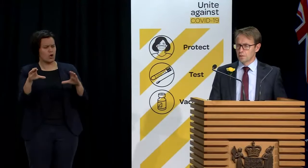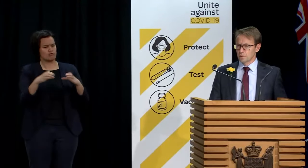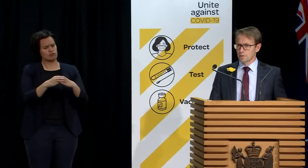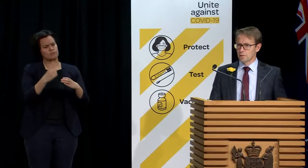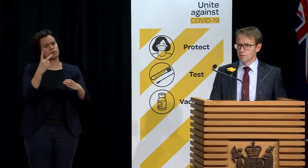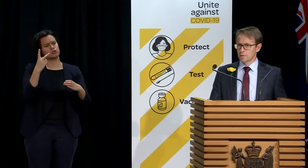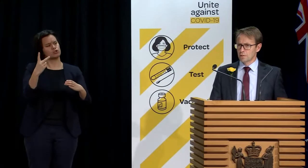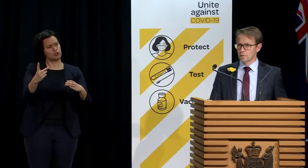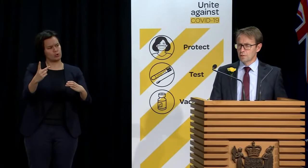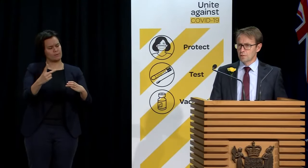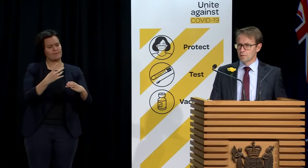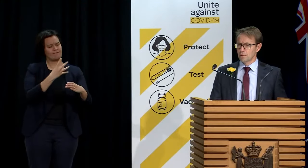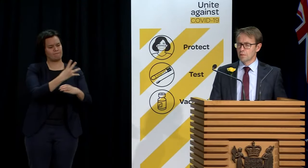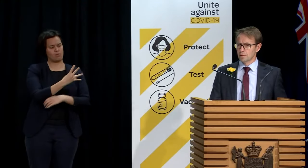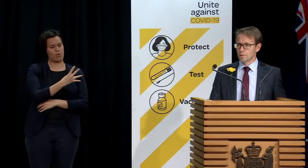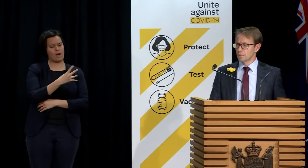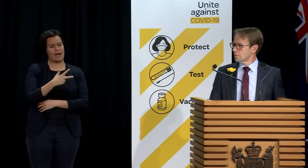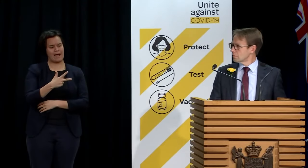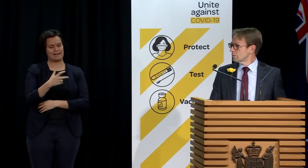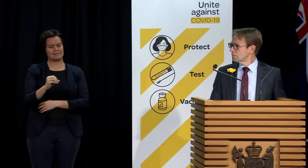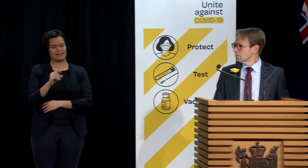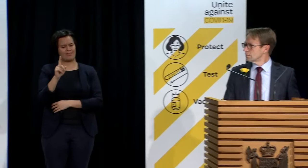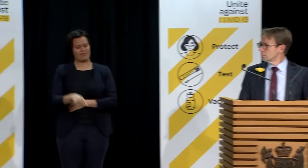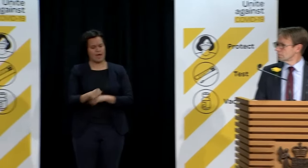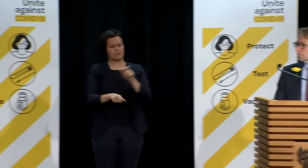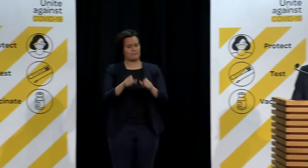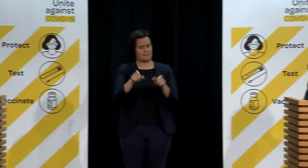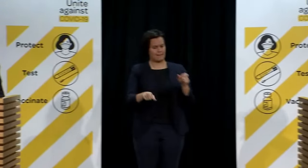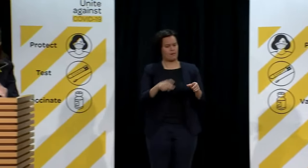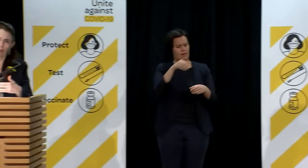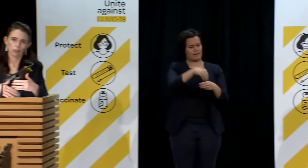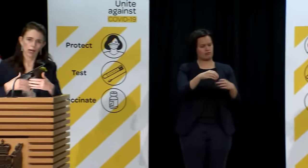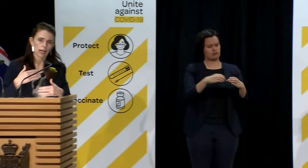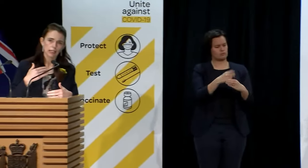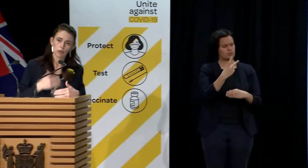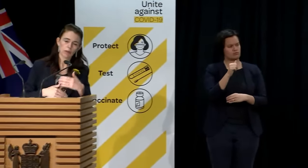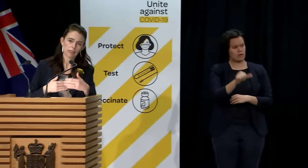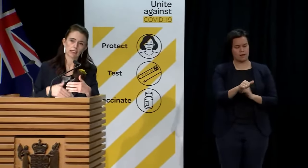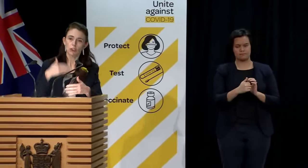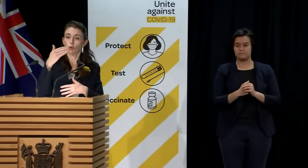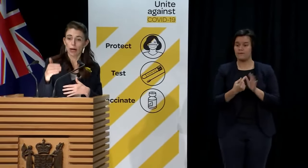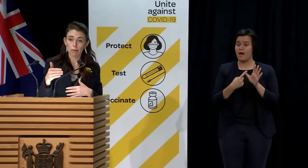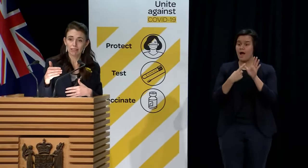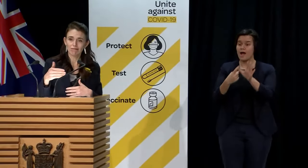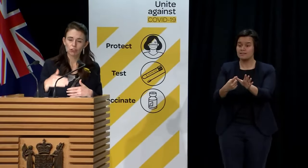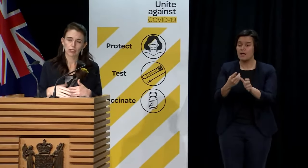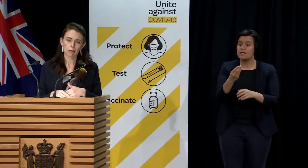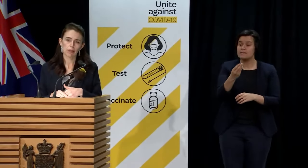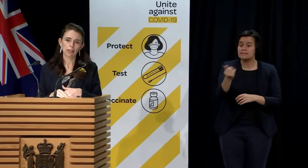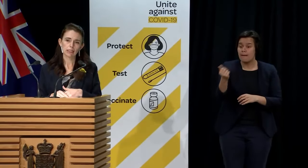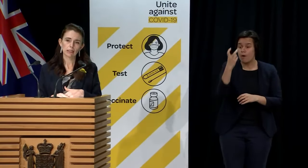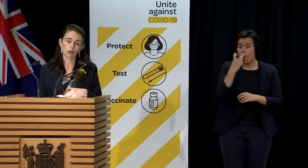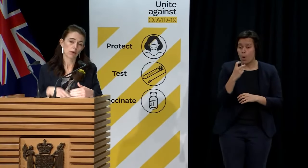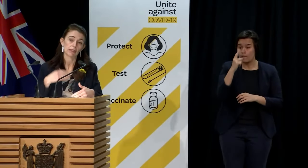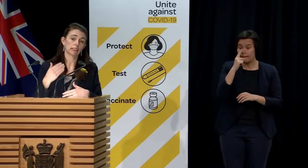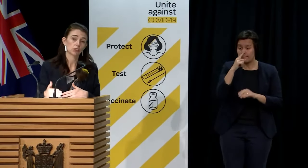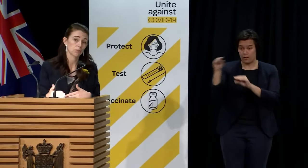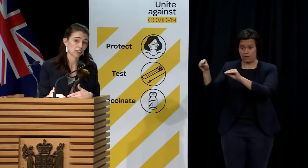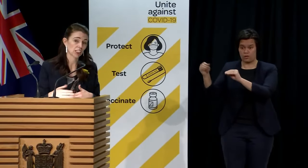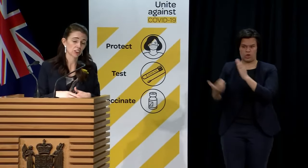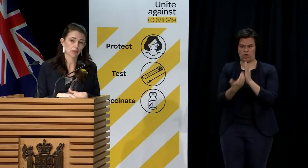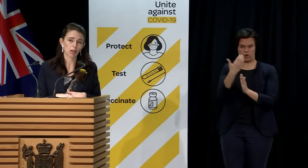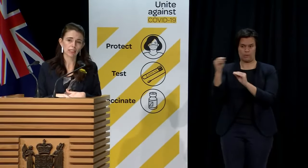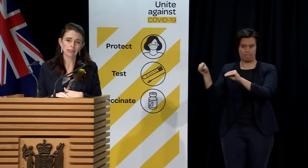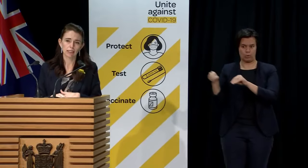probably only 410,000, 420,000. One of the issues will be that there'll be residents who will come in during that period. There'll be residents